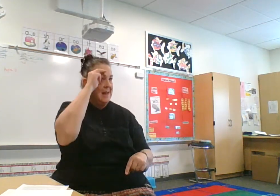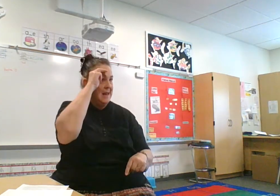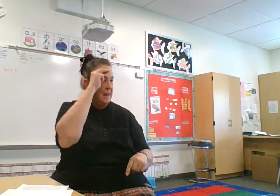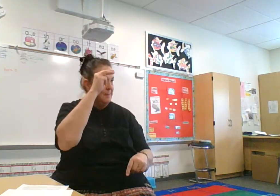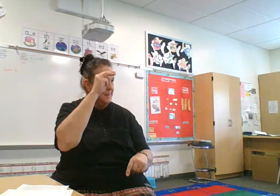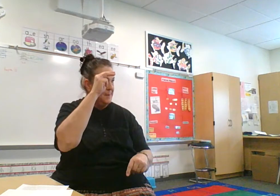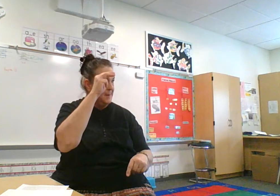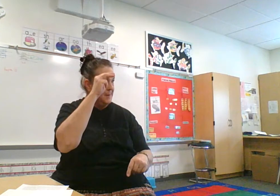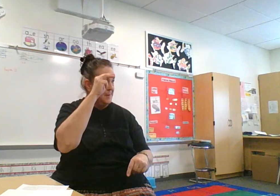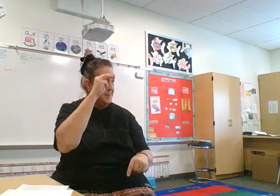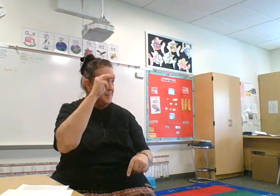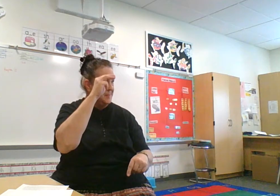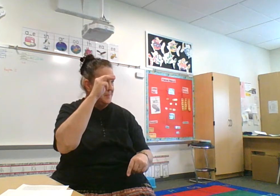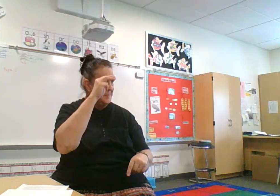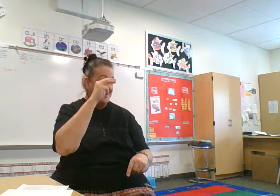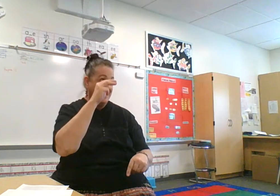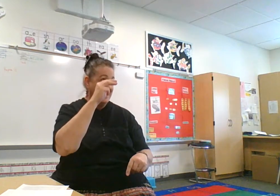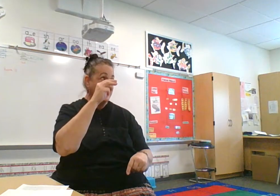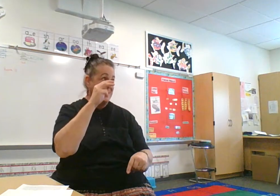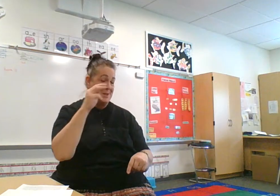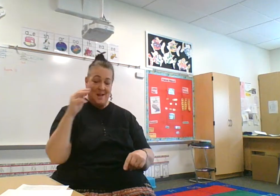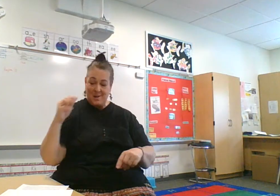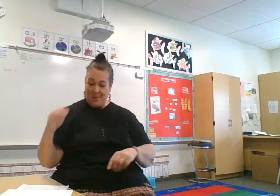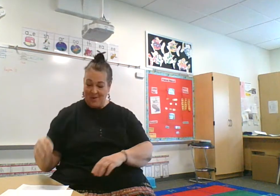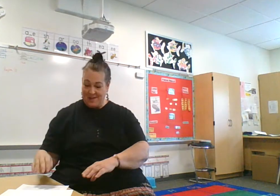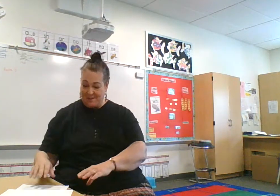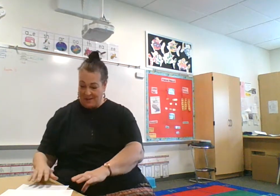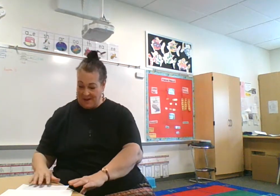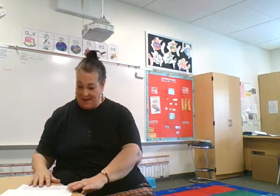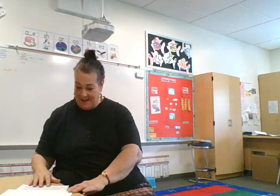him. That's a lot of words, I'm sorry.